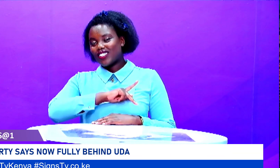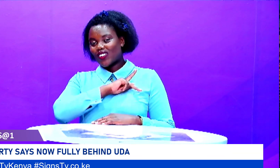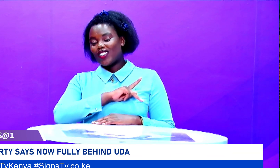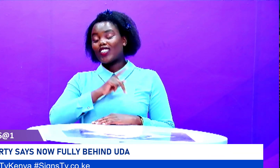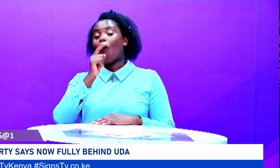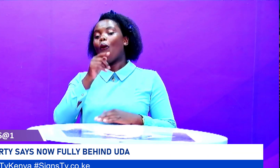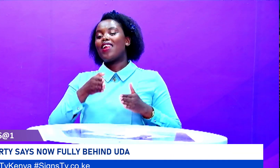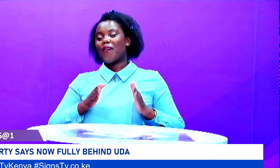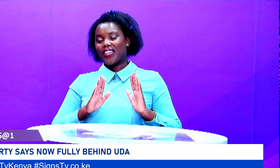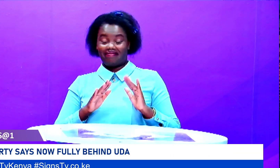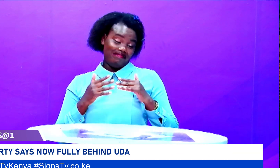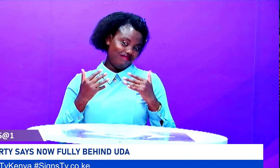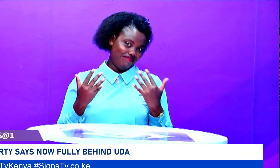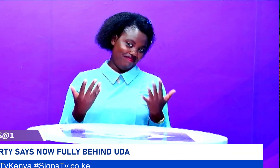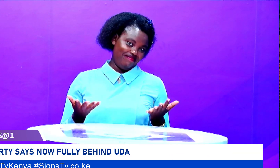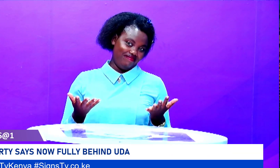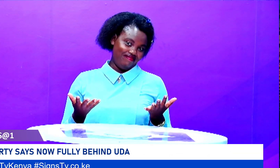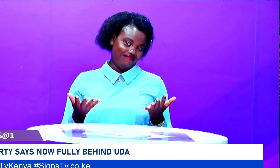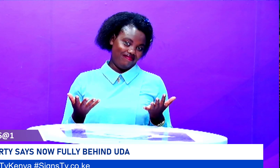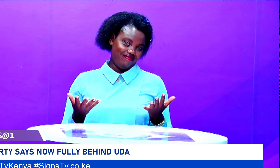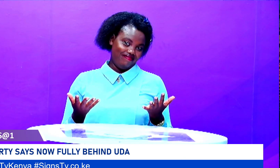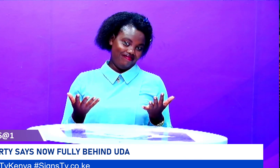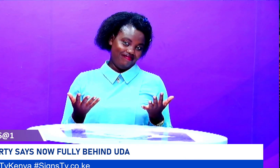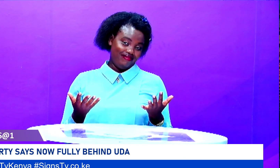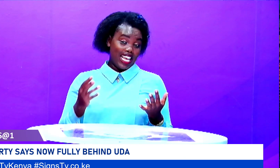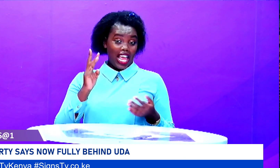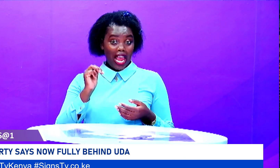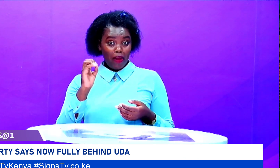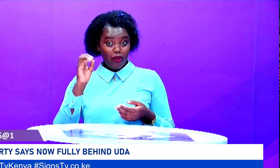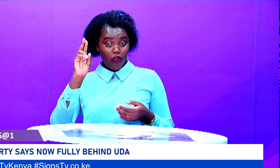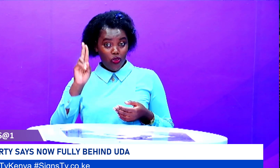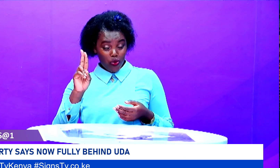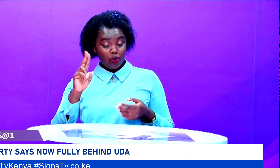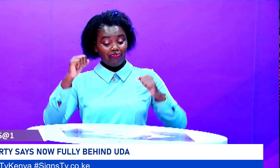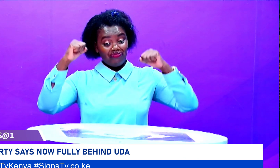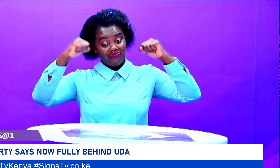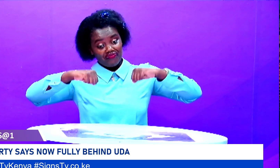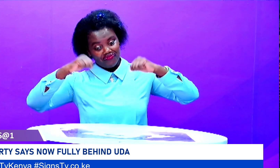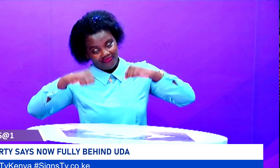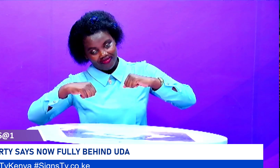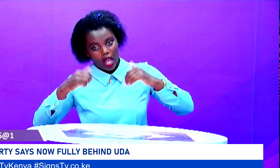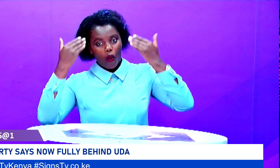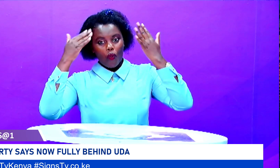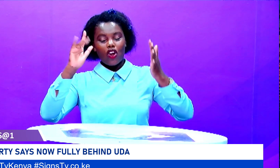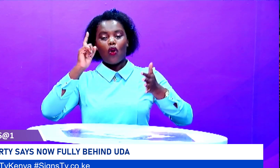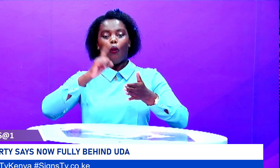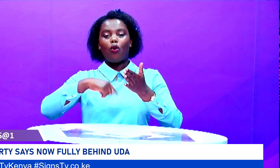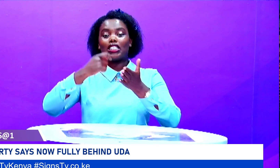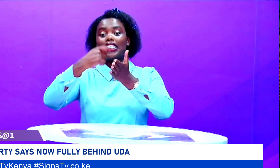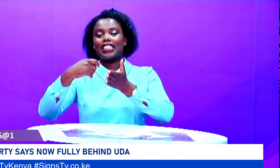one personality, one characteristic. We don't understand. An MOU that was signed, we don't